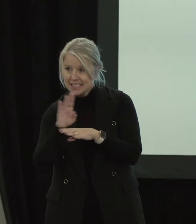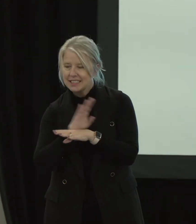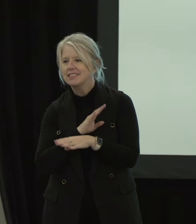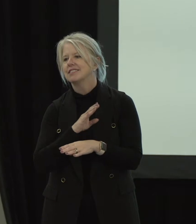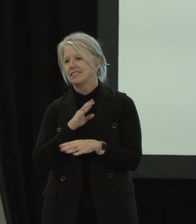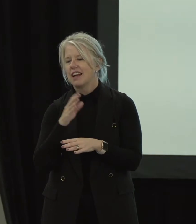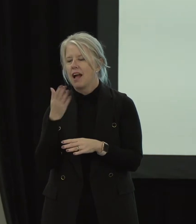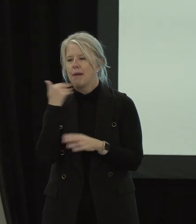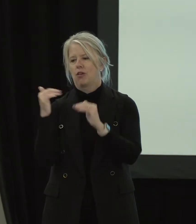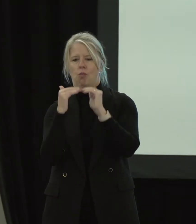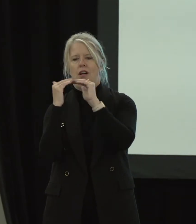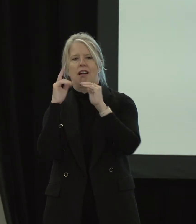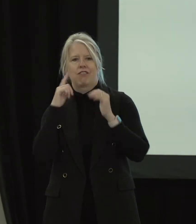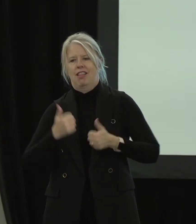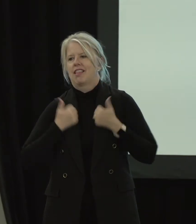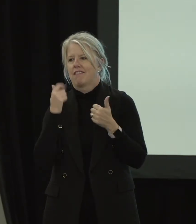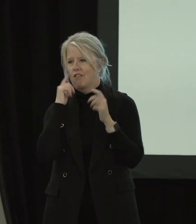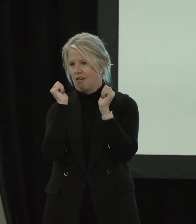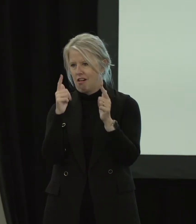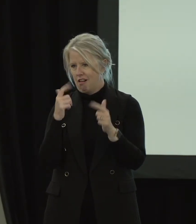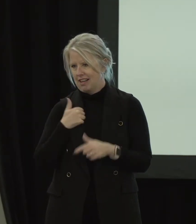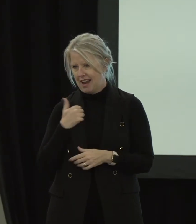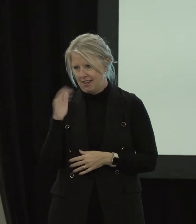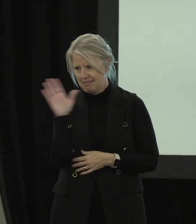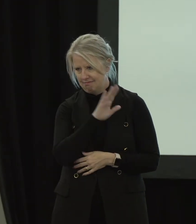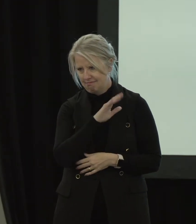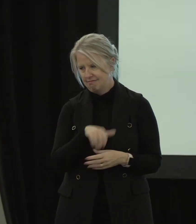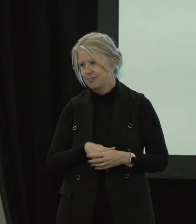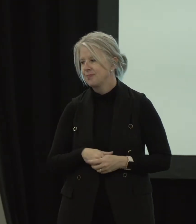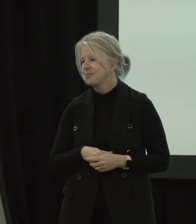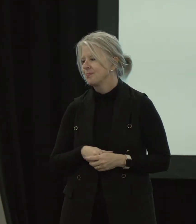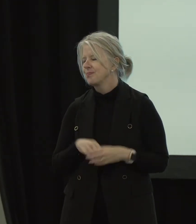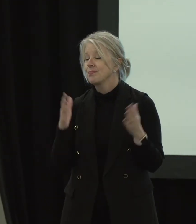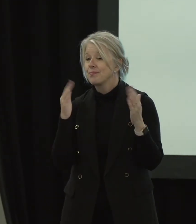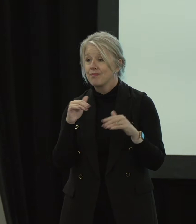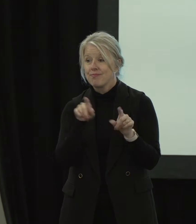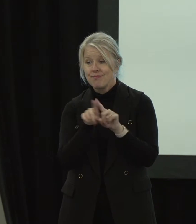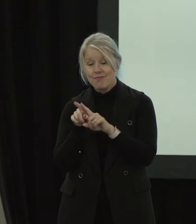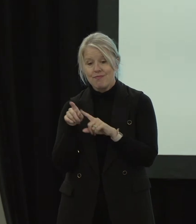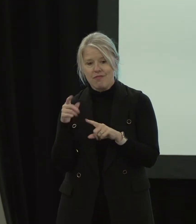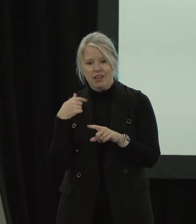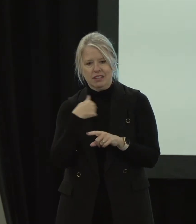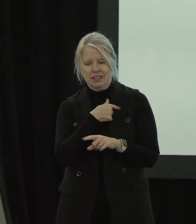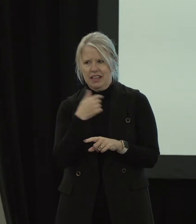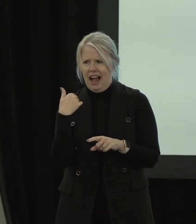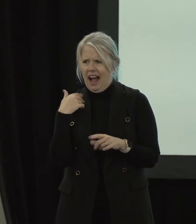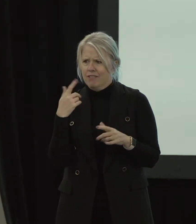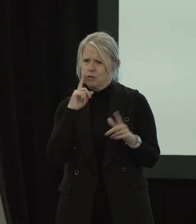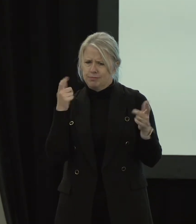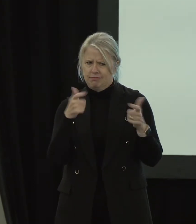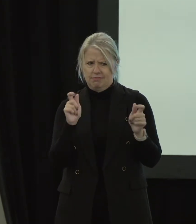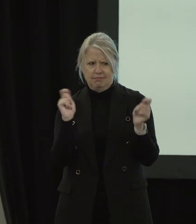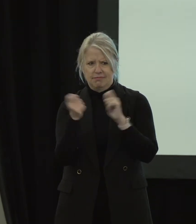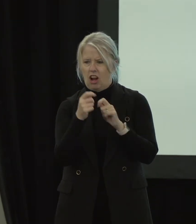a better quality of life for all Canadians. There is also a significant and sustained culture change